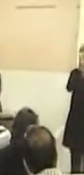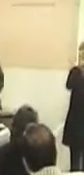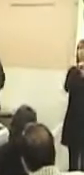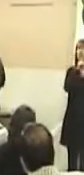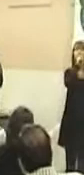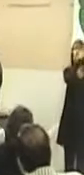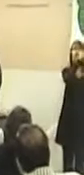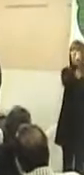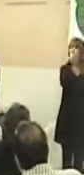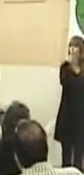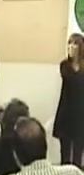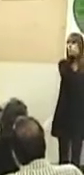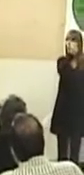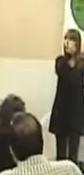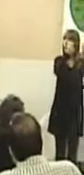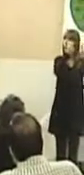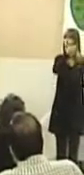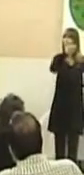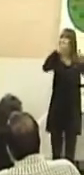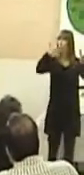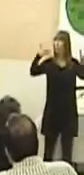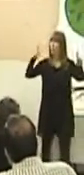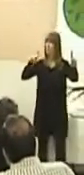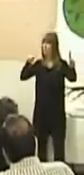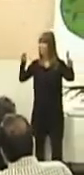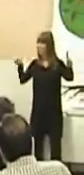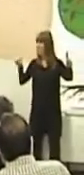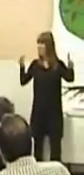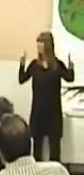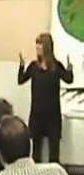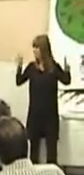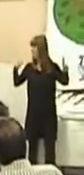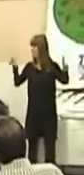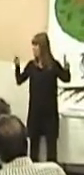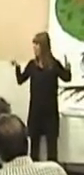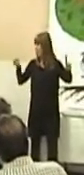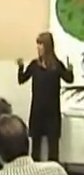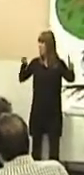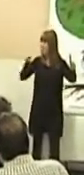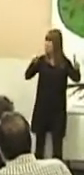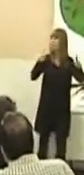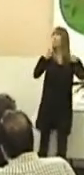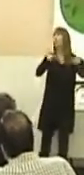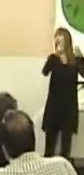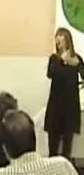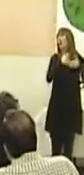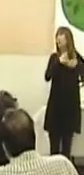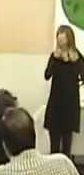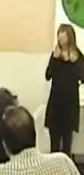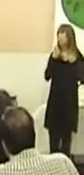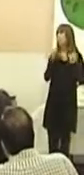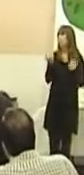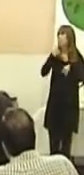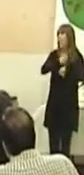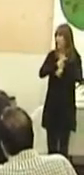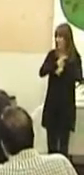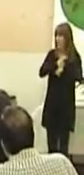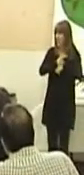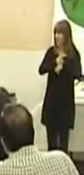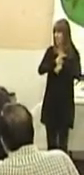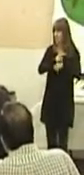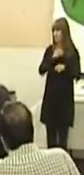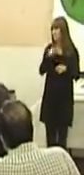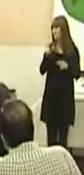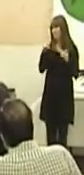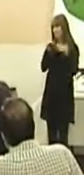those roots, all those people before us that made this all possible for us to be here today and have what we do, as Diane was talking about.